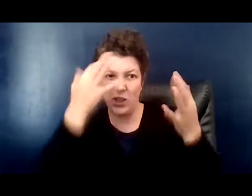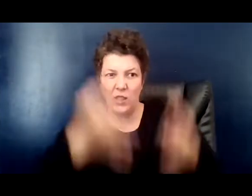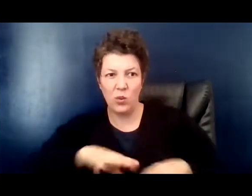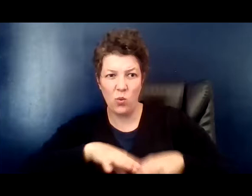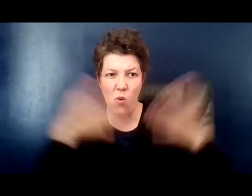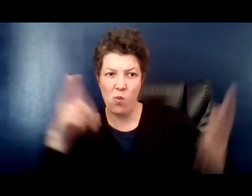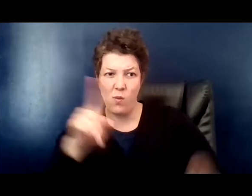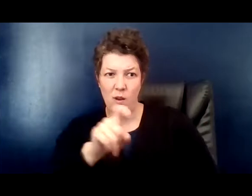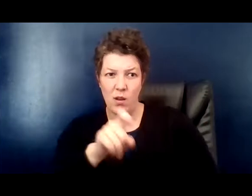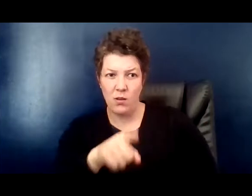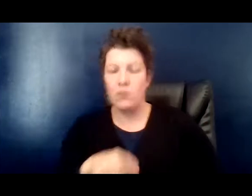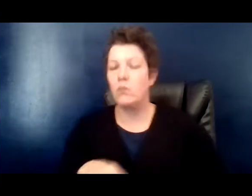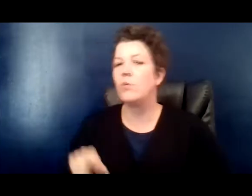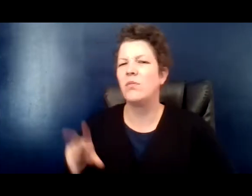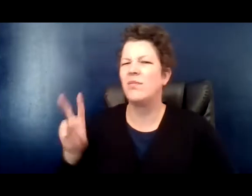None.